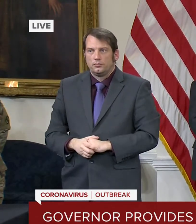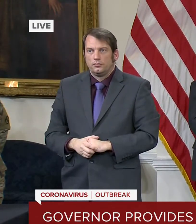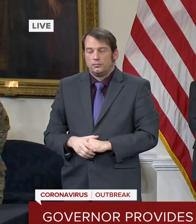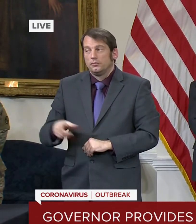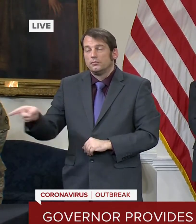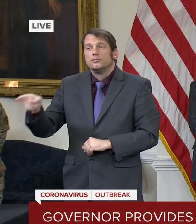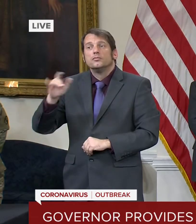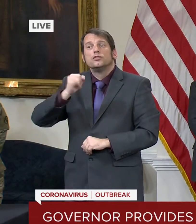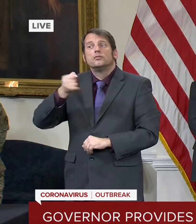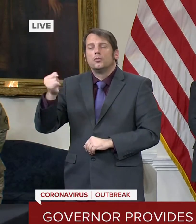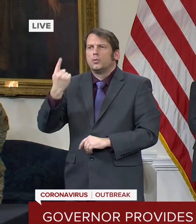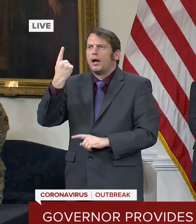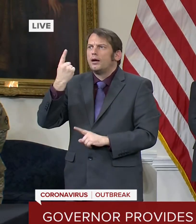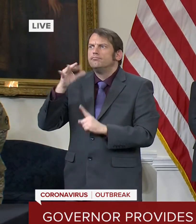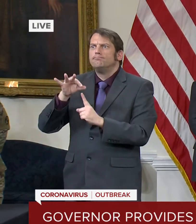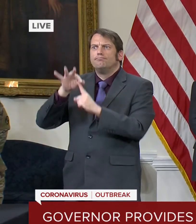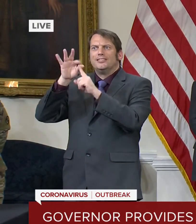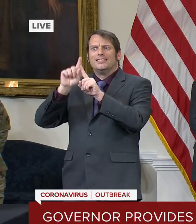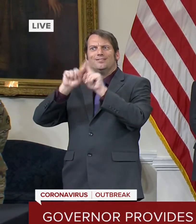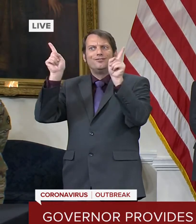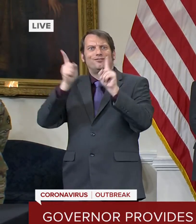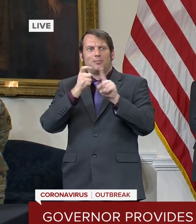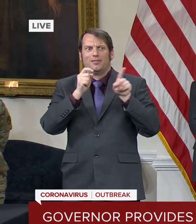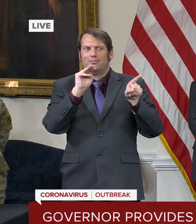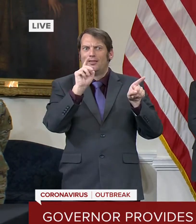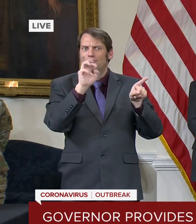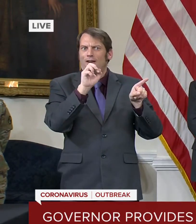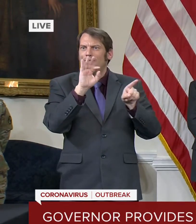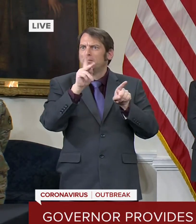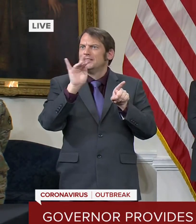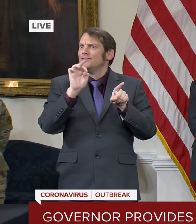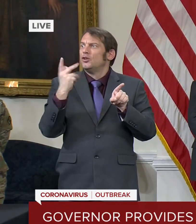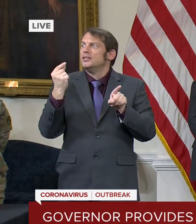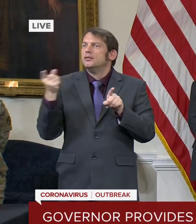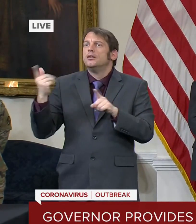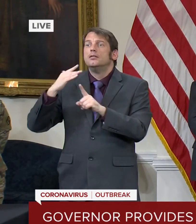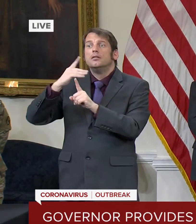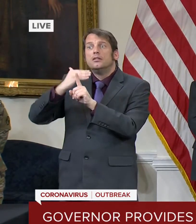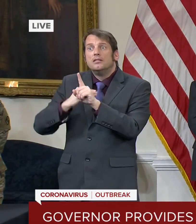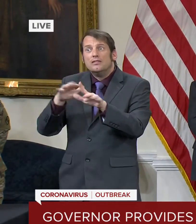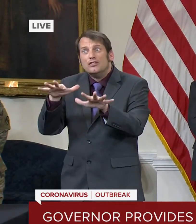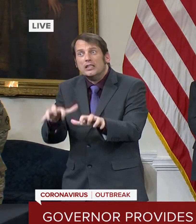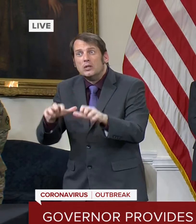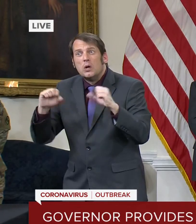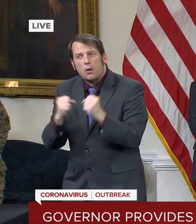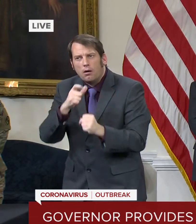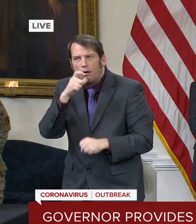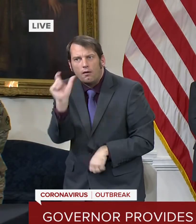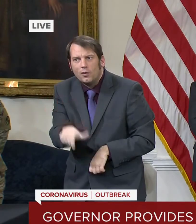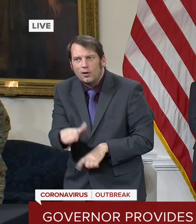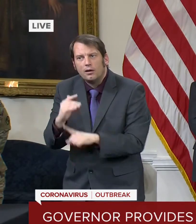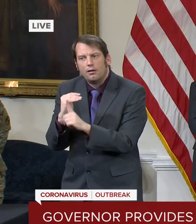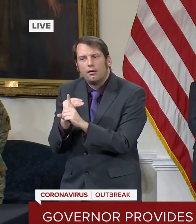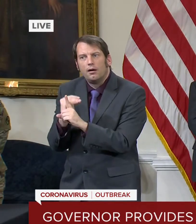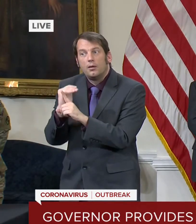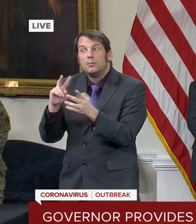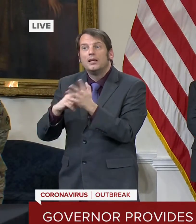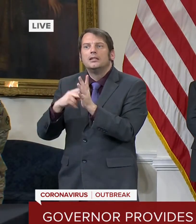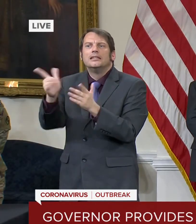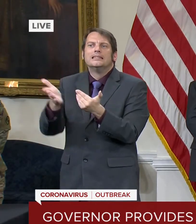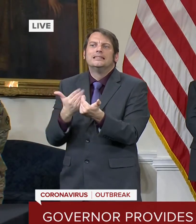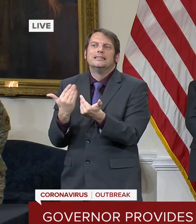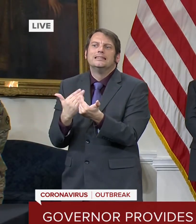normal refrigeration temperatures, which means that it will allow for more opportunities for additional